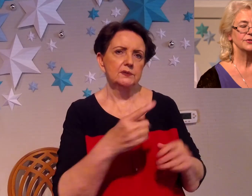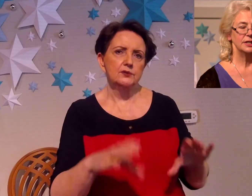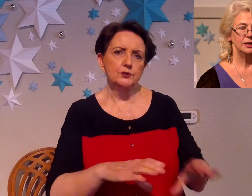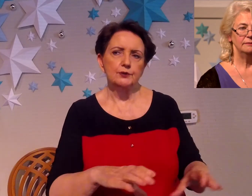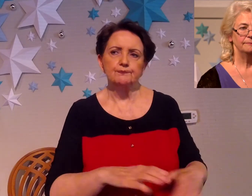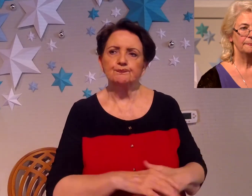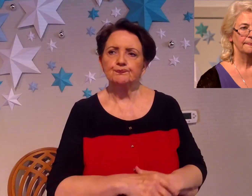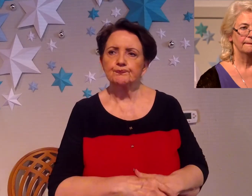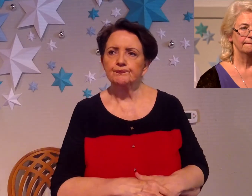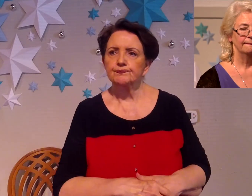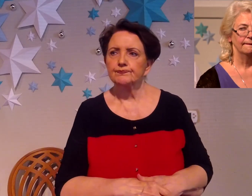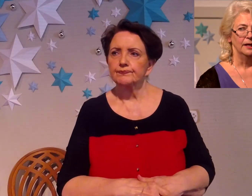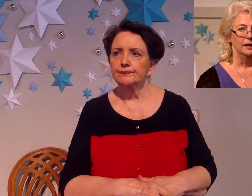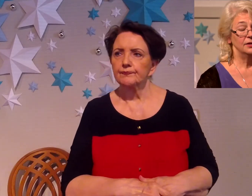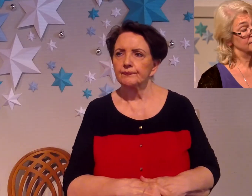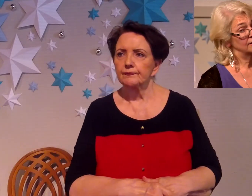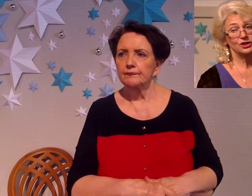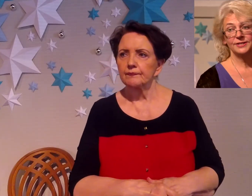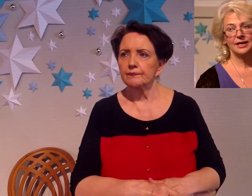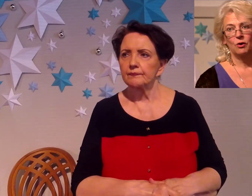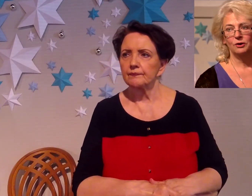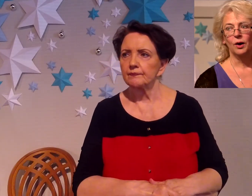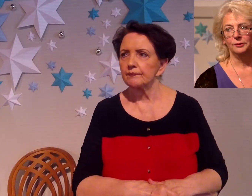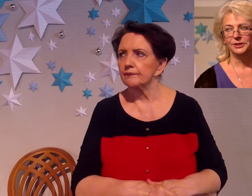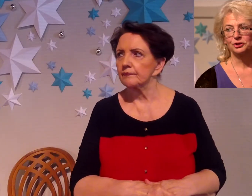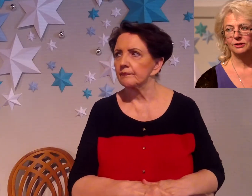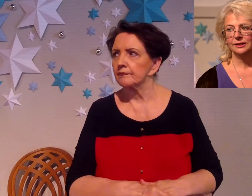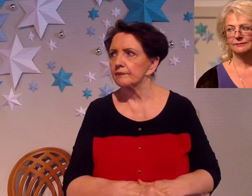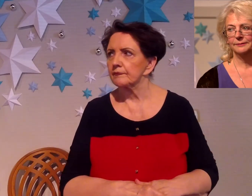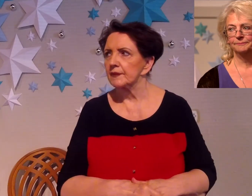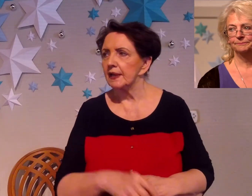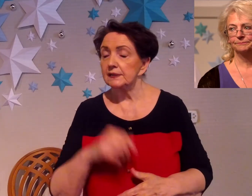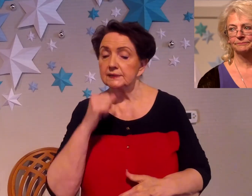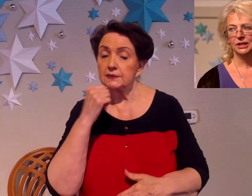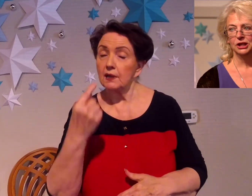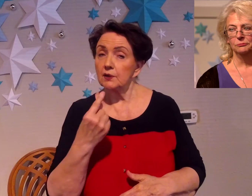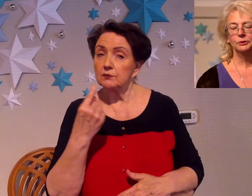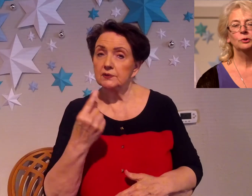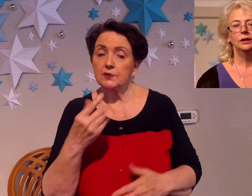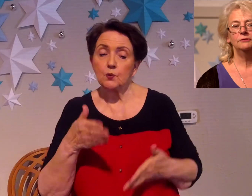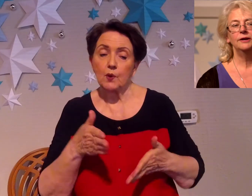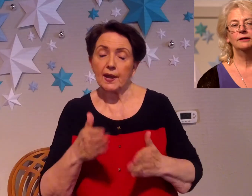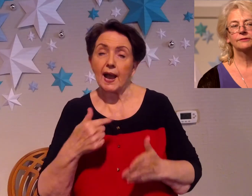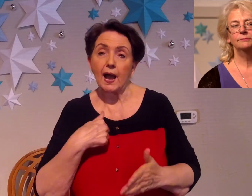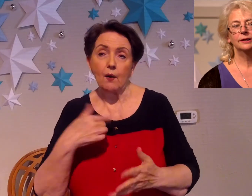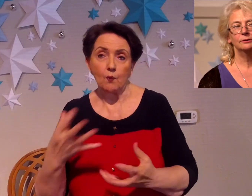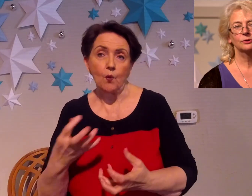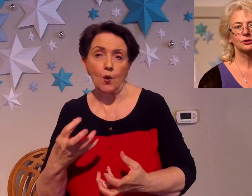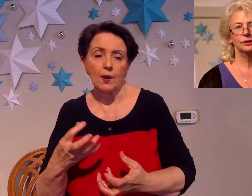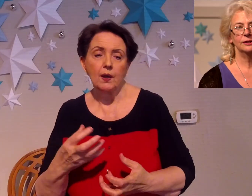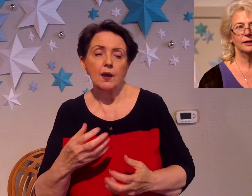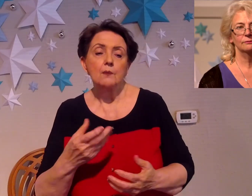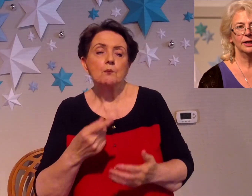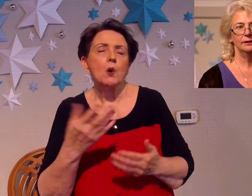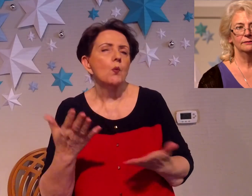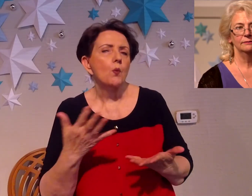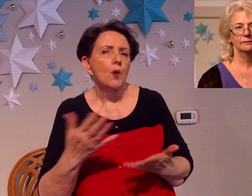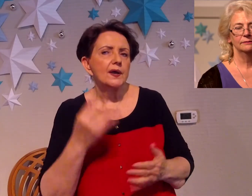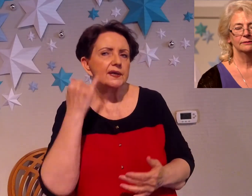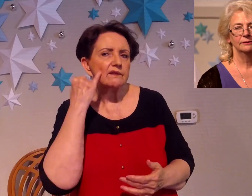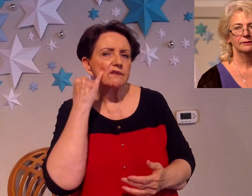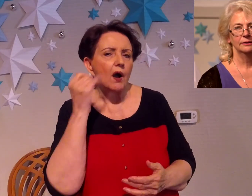Do you see? It's not just how I want to be treated. But what if everybody were treated that